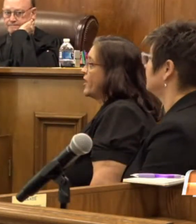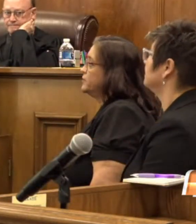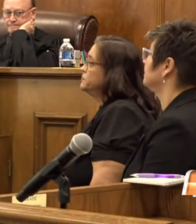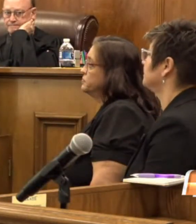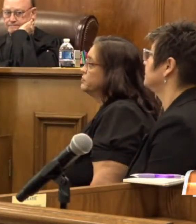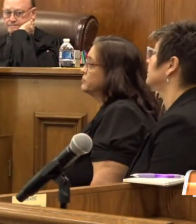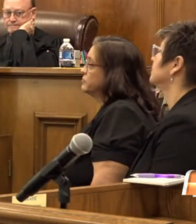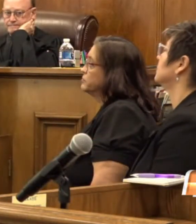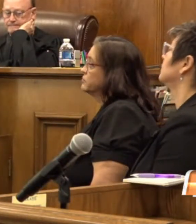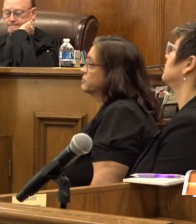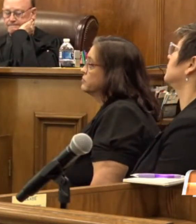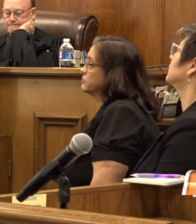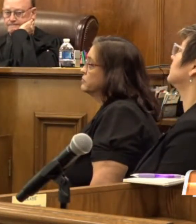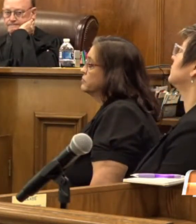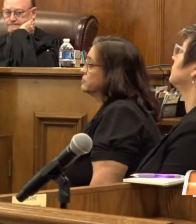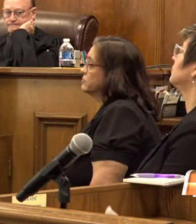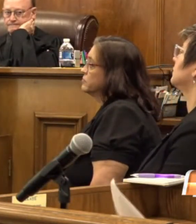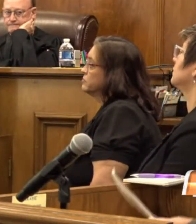Right.